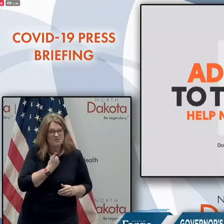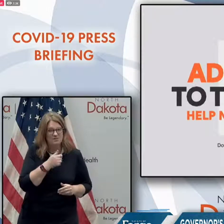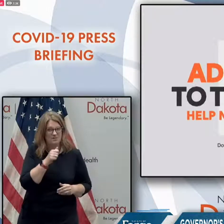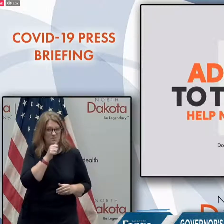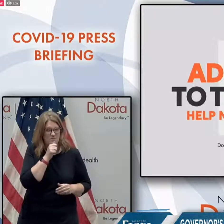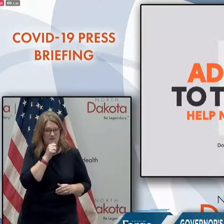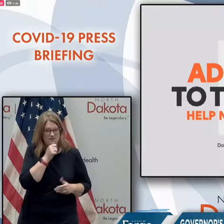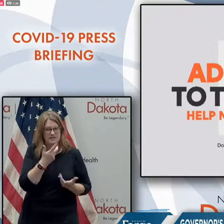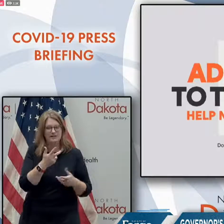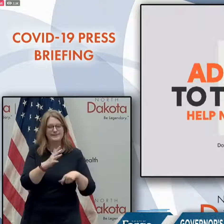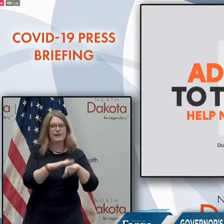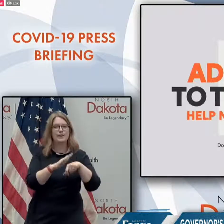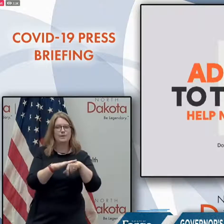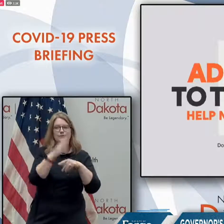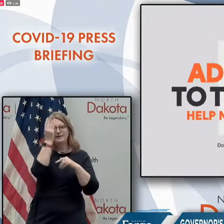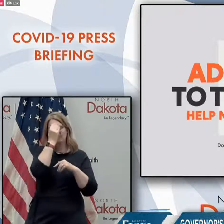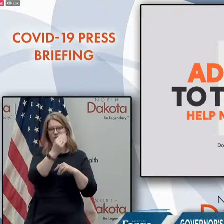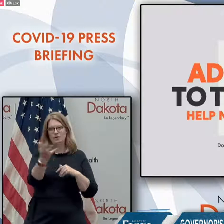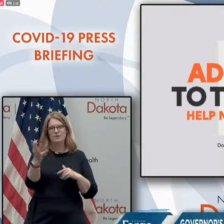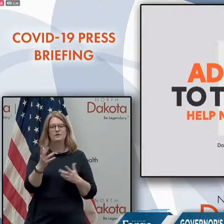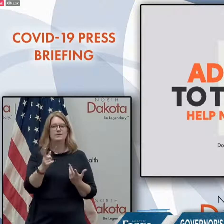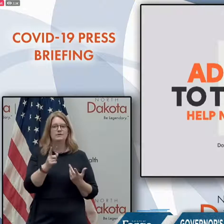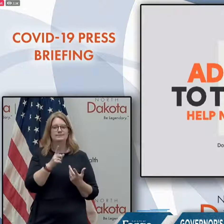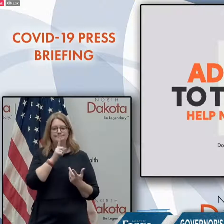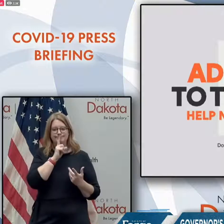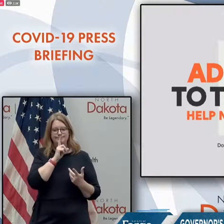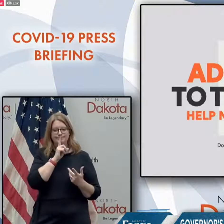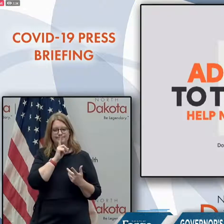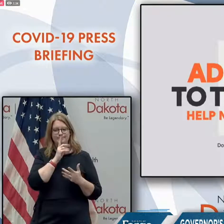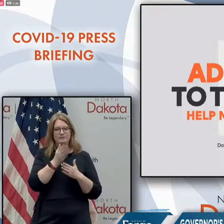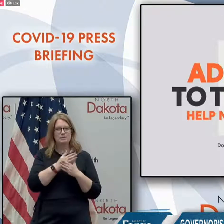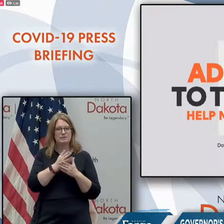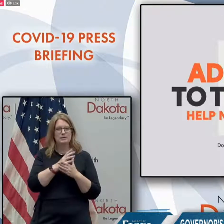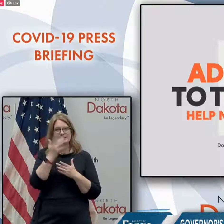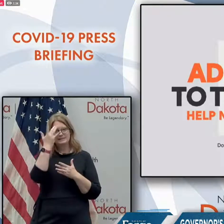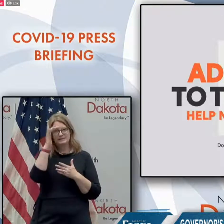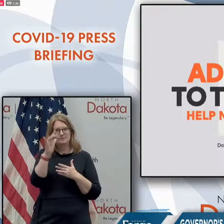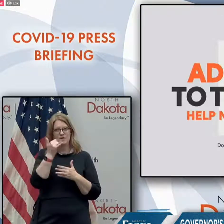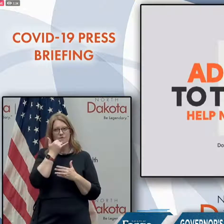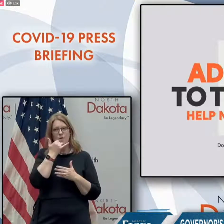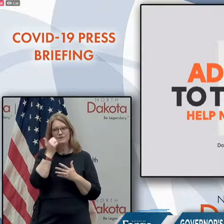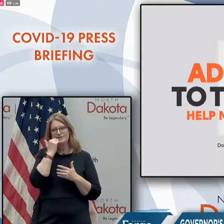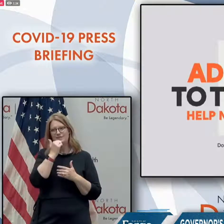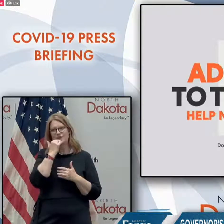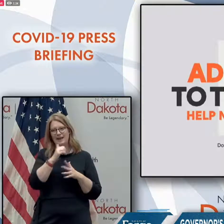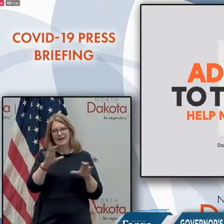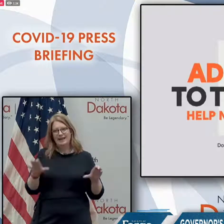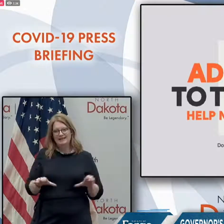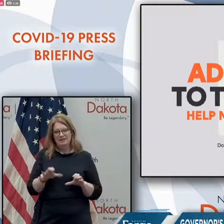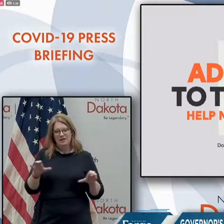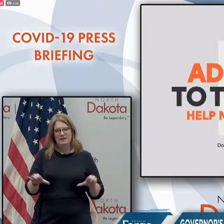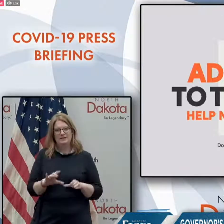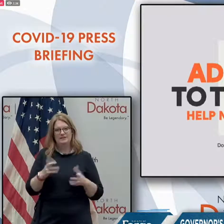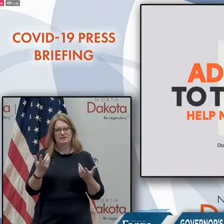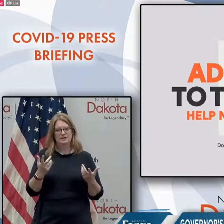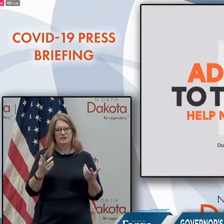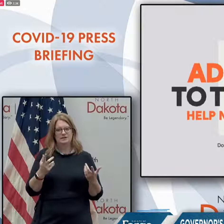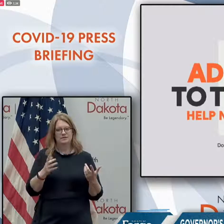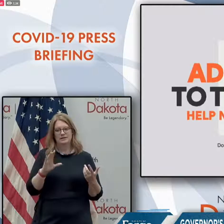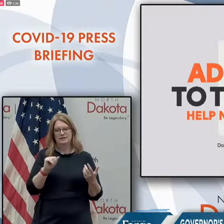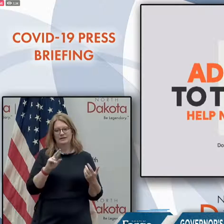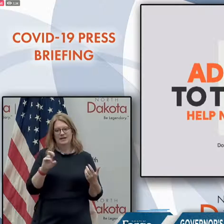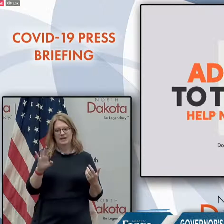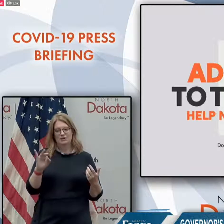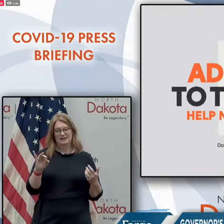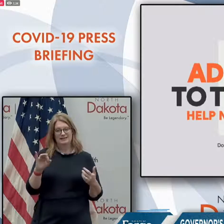and notifications based on anonymous keys exchanged between smartphones as you perform your daily activities. And this